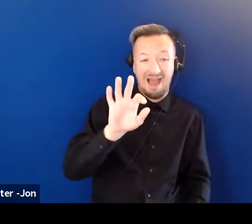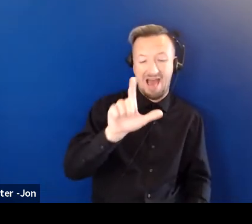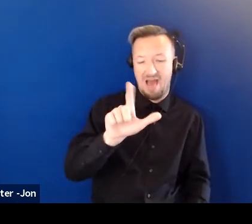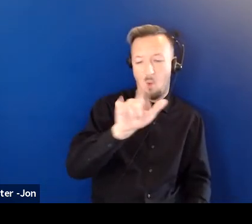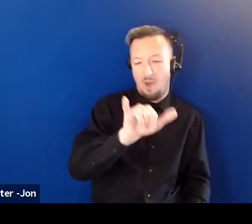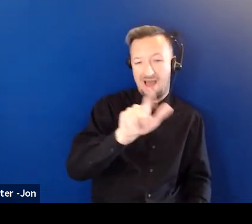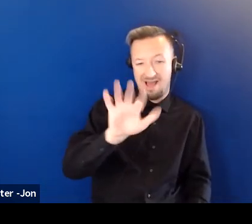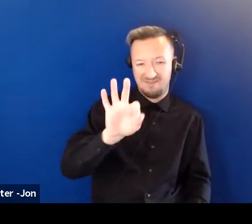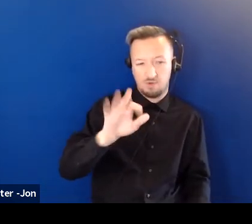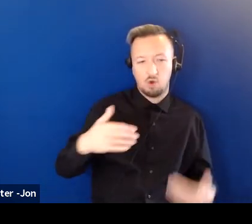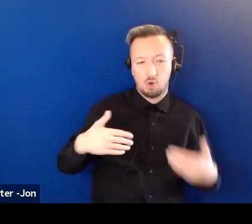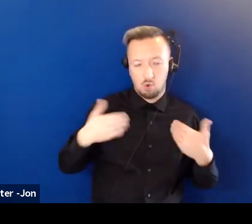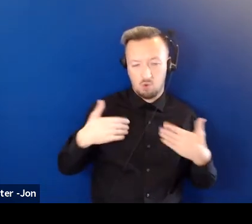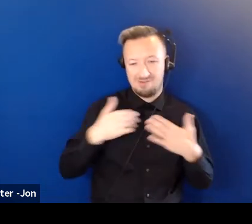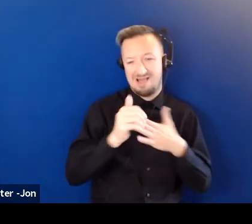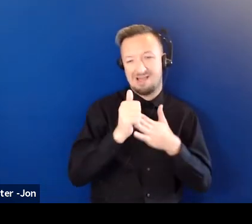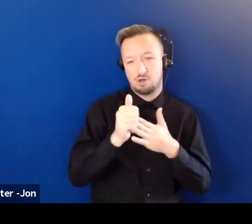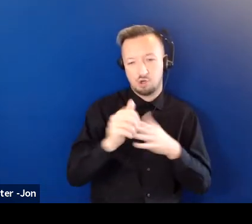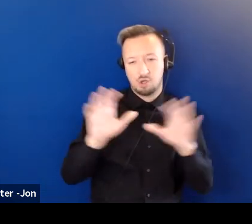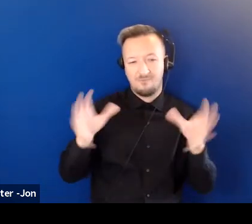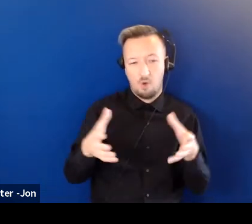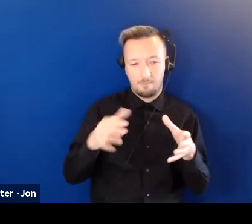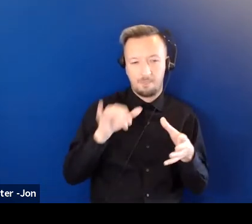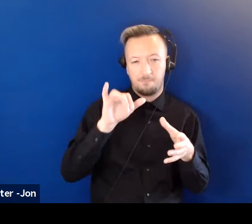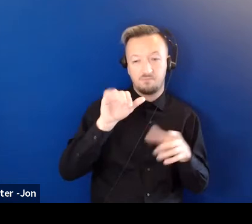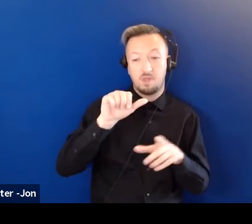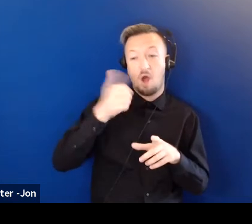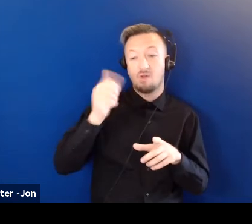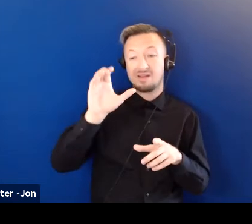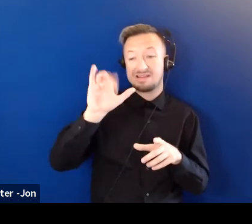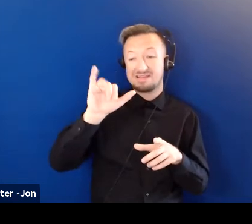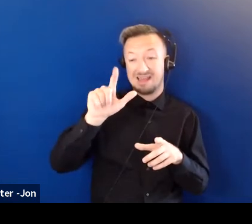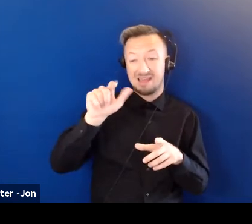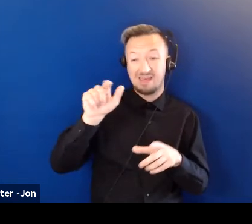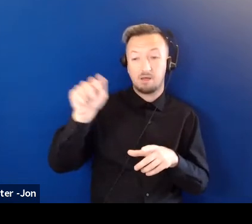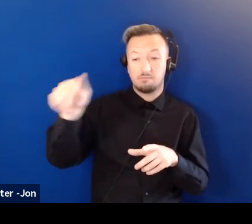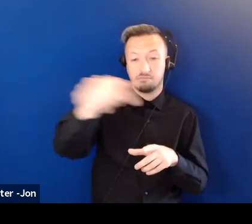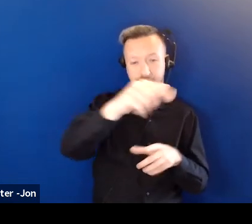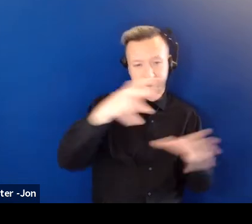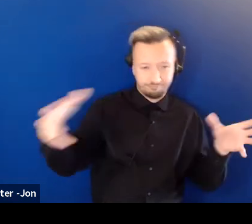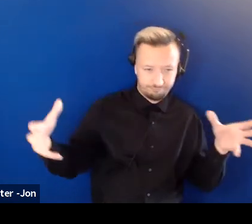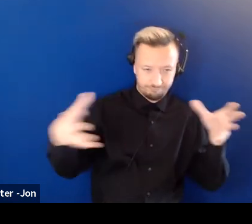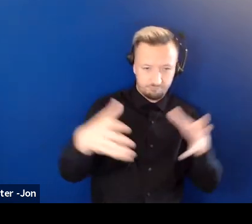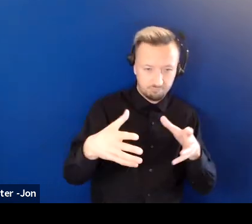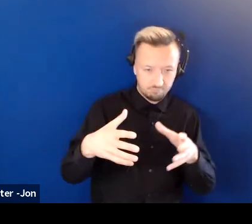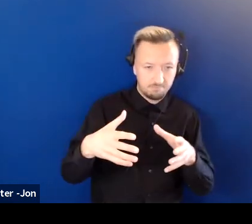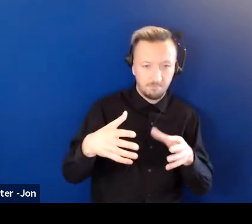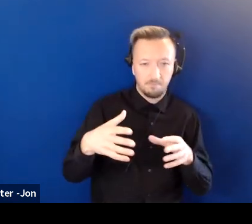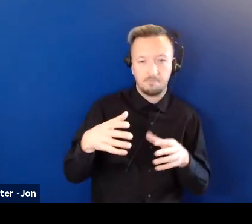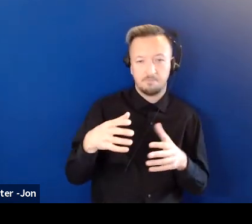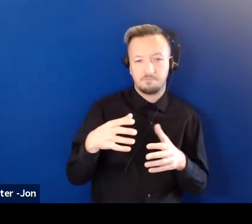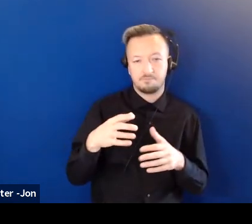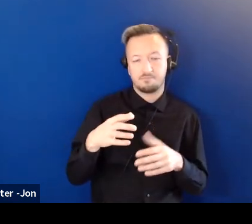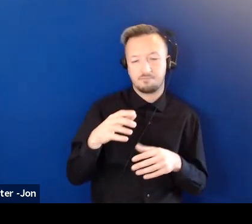Forum, we do this with our other sister SILs in the state, and our DD Council funds this. And I know a lot